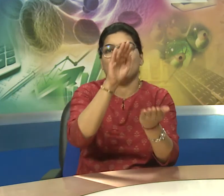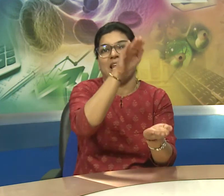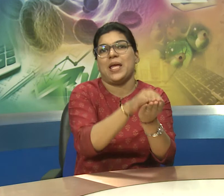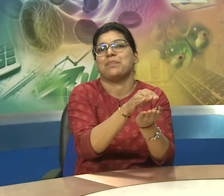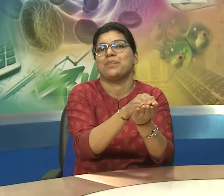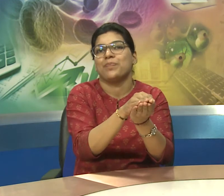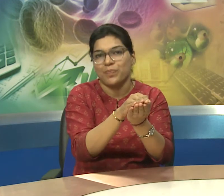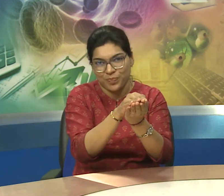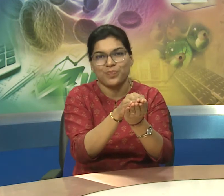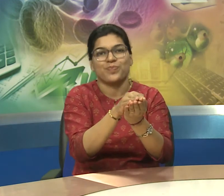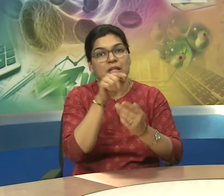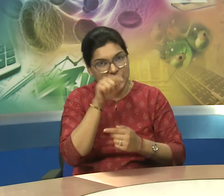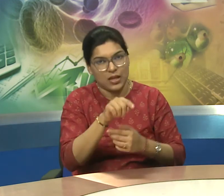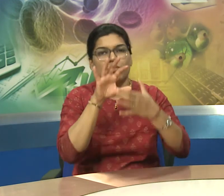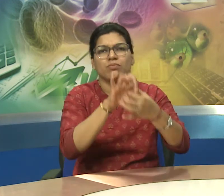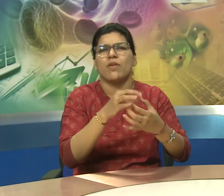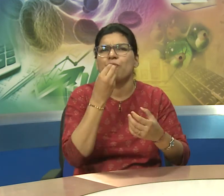because products